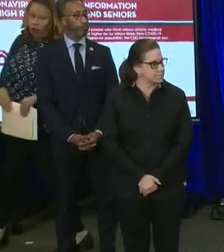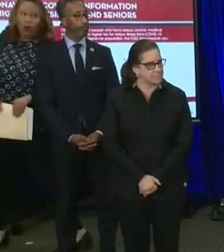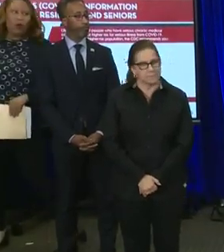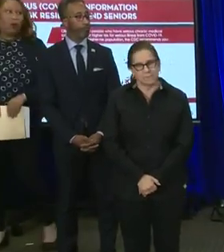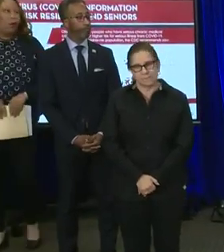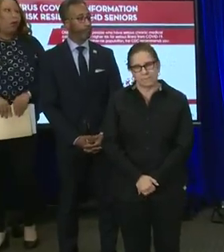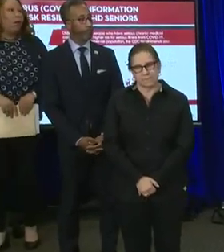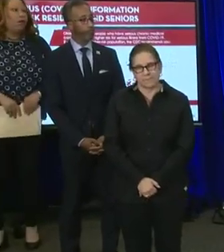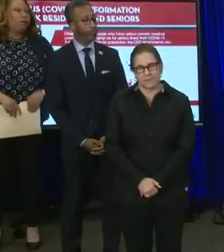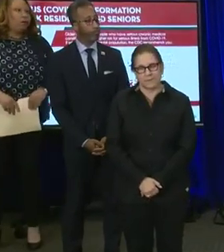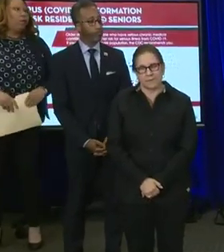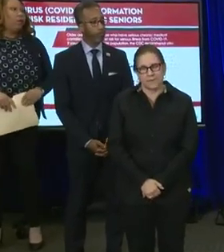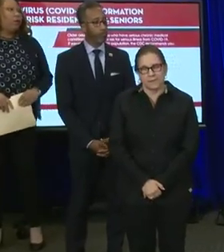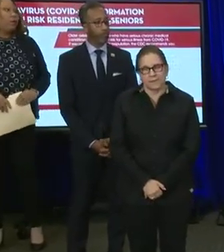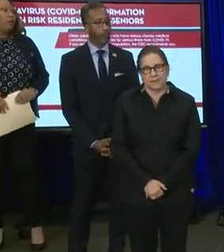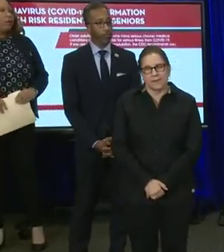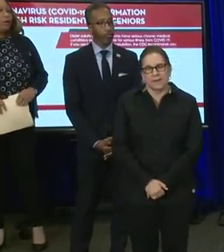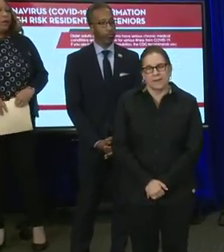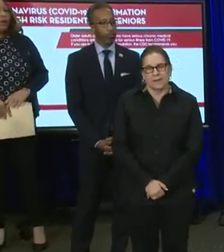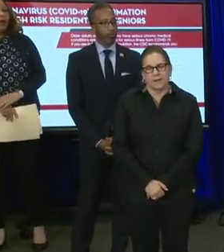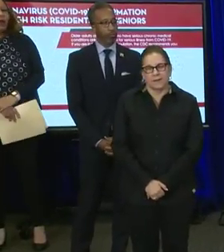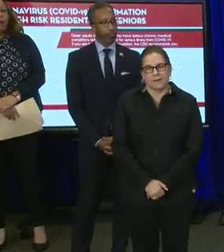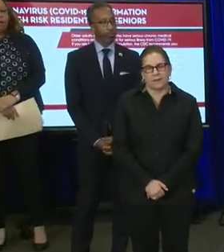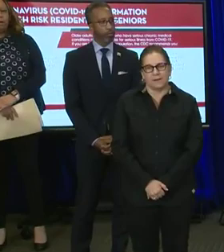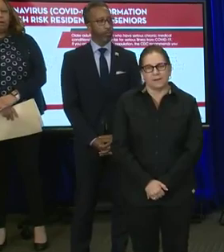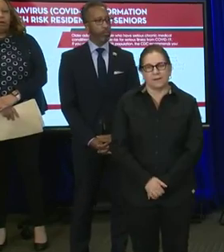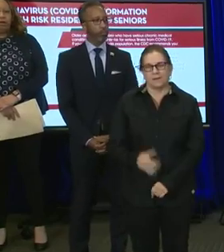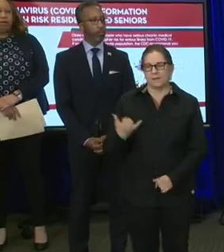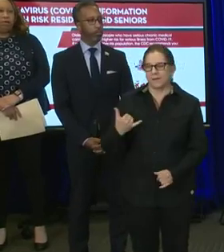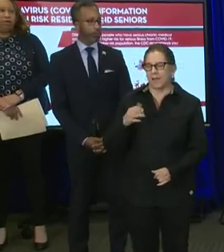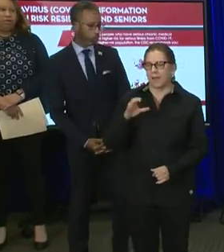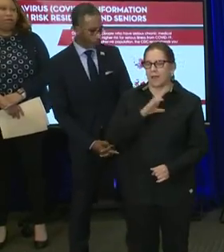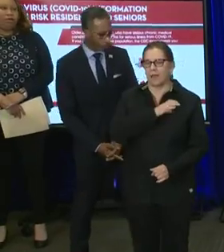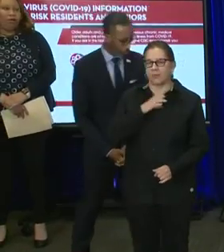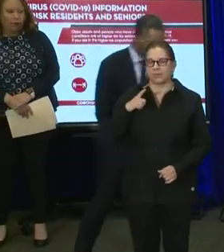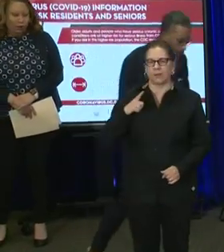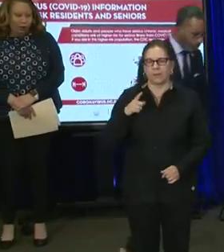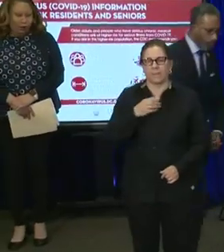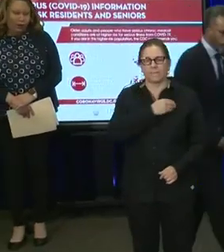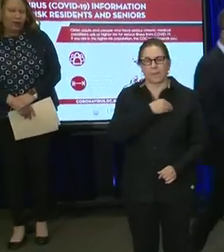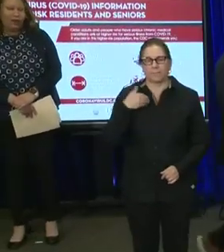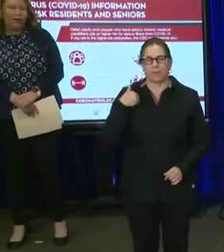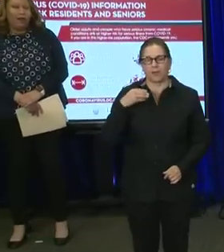Let me just invite Councilmember McDuffie to speak on behalf of the council.